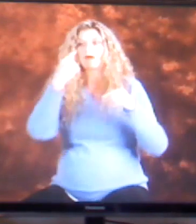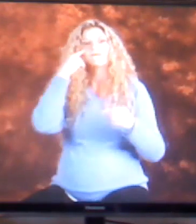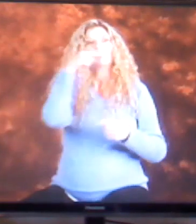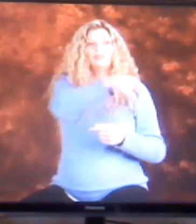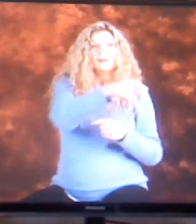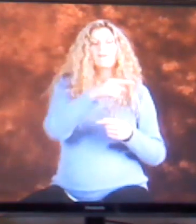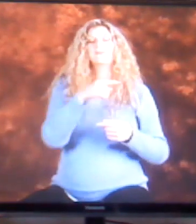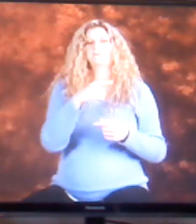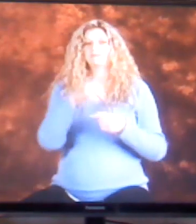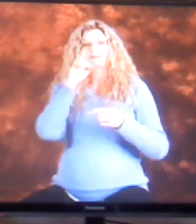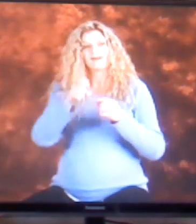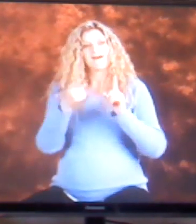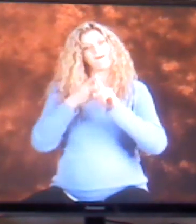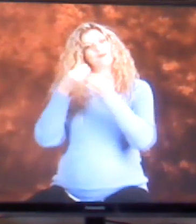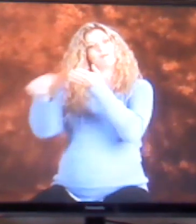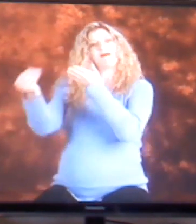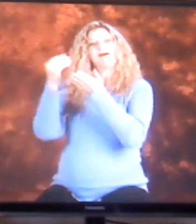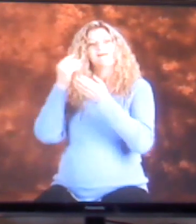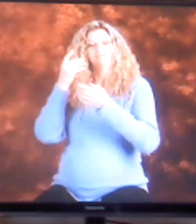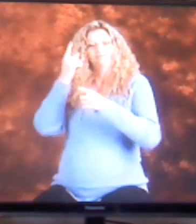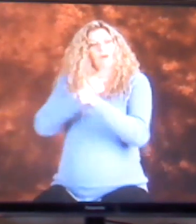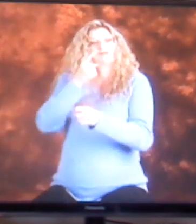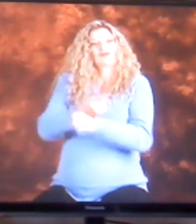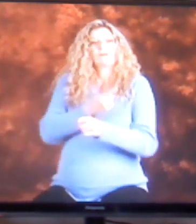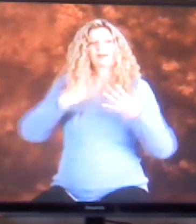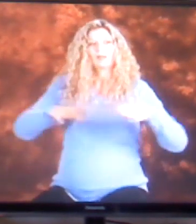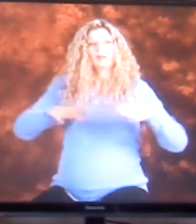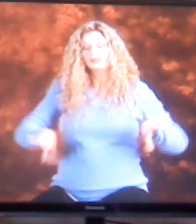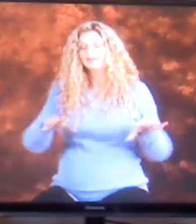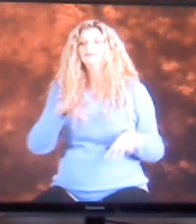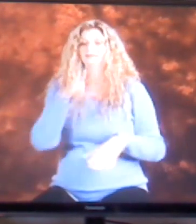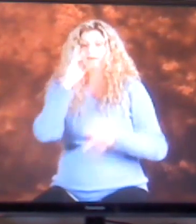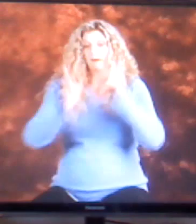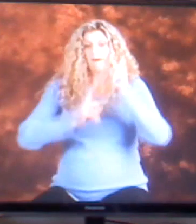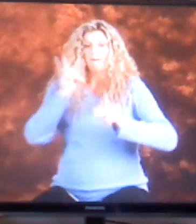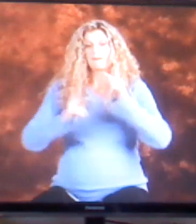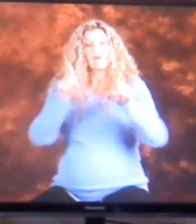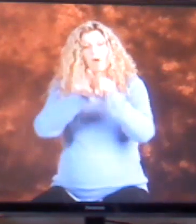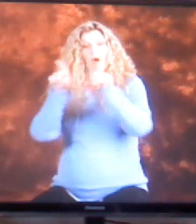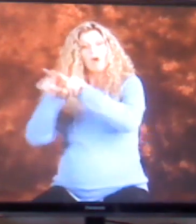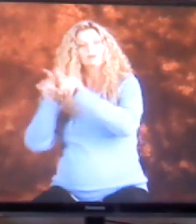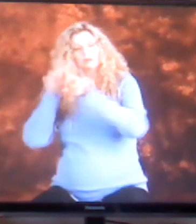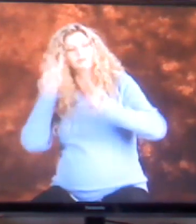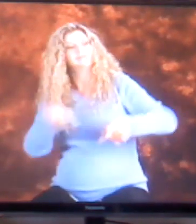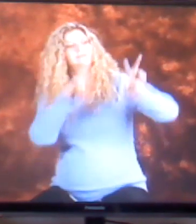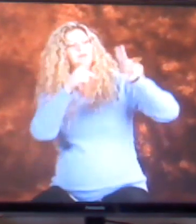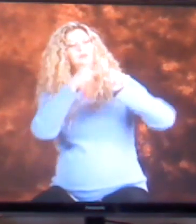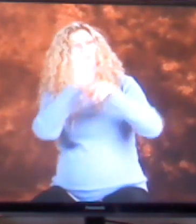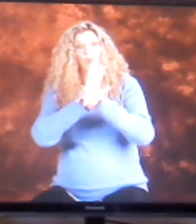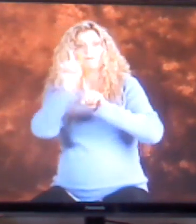Now, you're not going to buy them from the buyers themselves, but they sell them from vendors or shopping centers, and that's where people go to